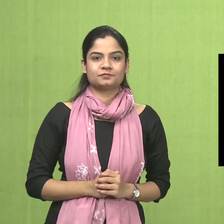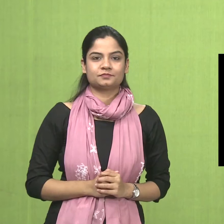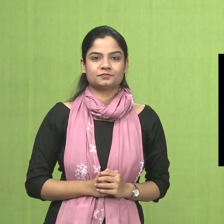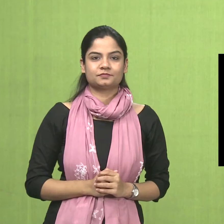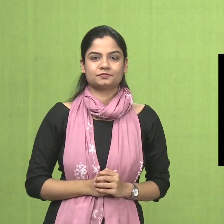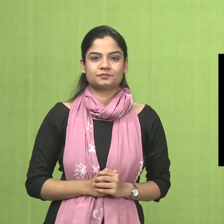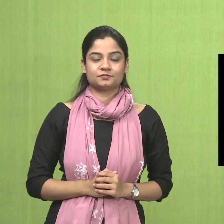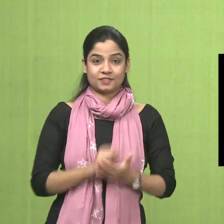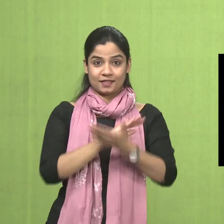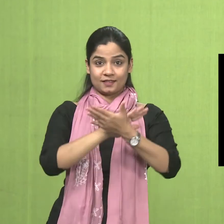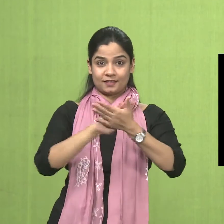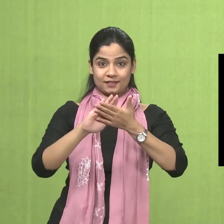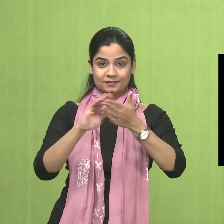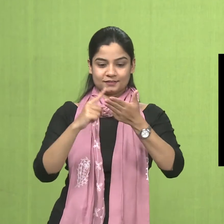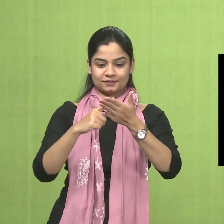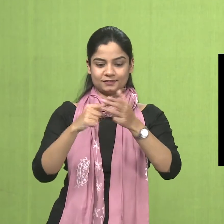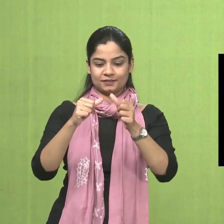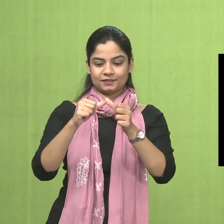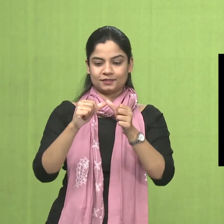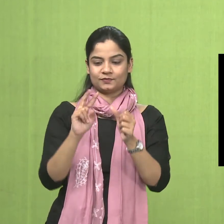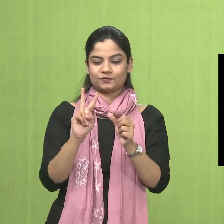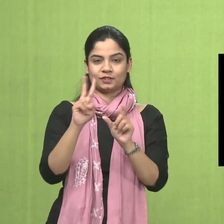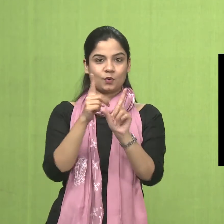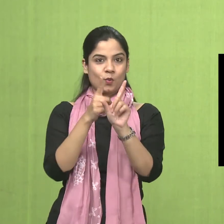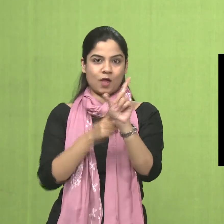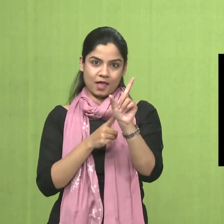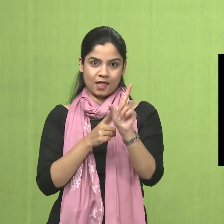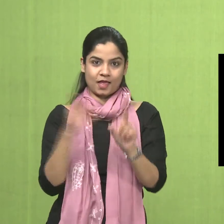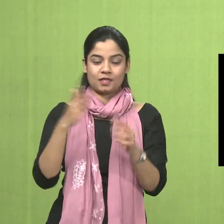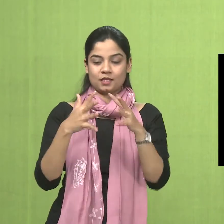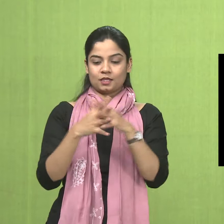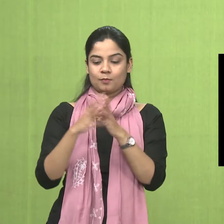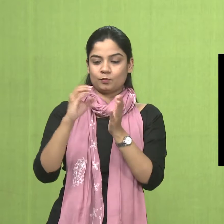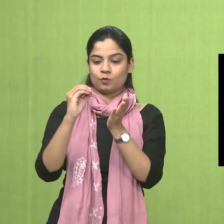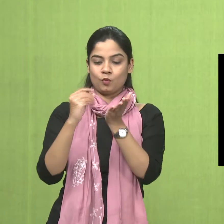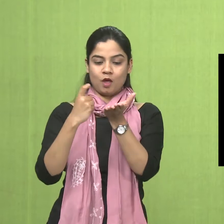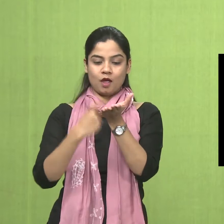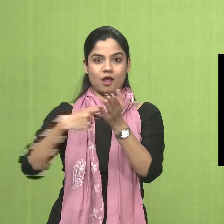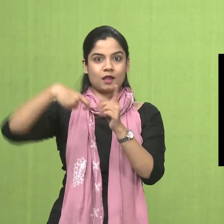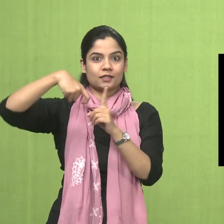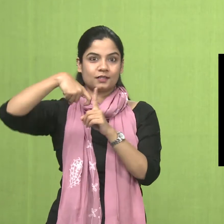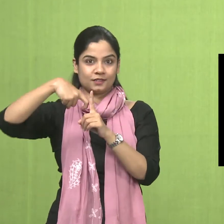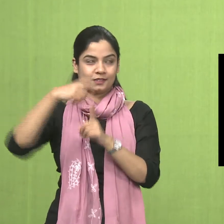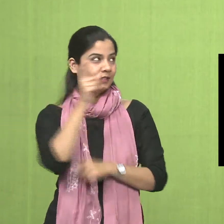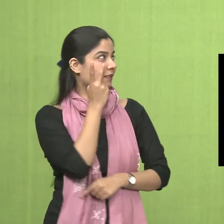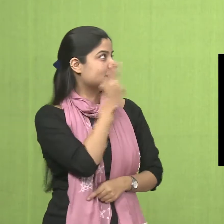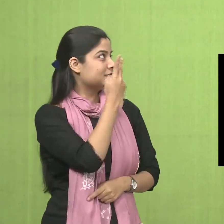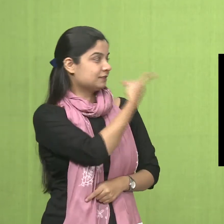Heavy work. As you can see in the picture, a person is doing a lot of work and there's a lot of load that